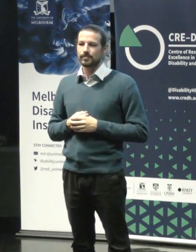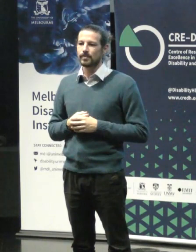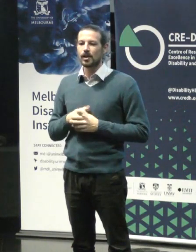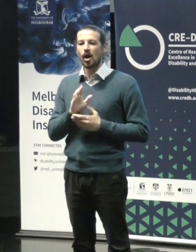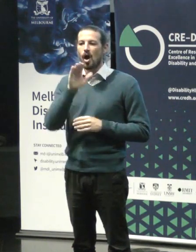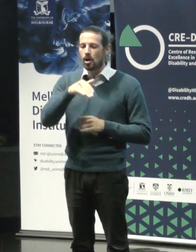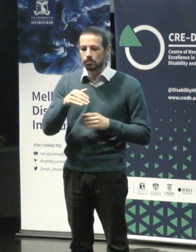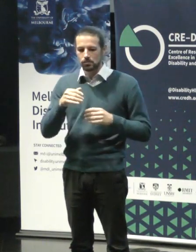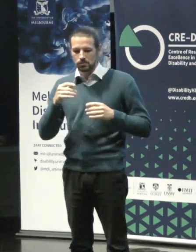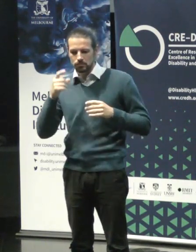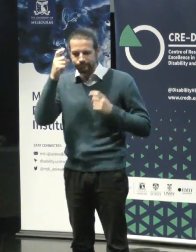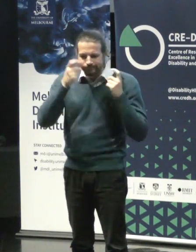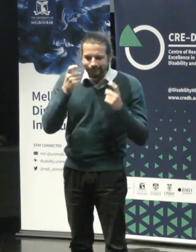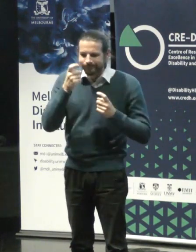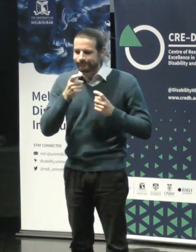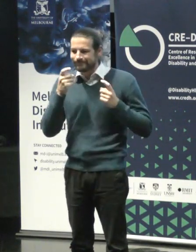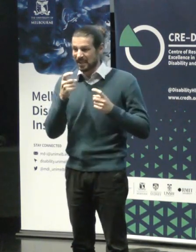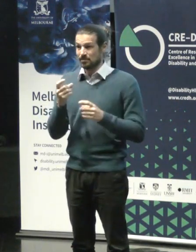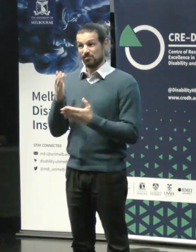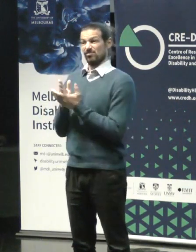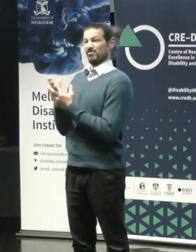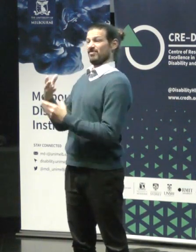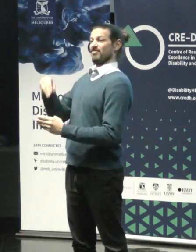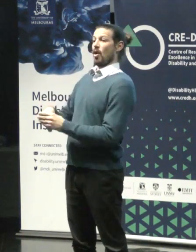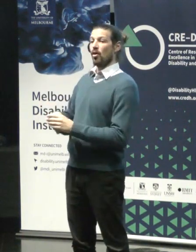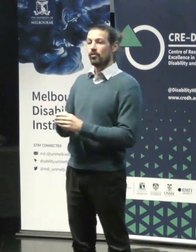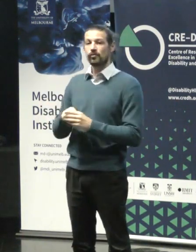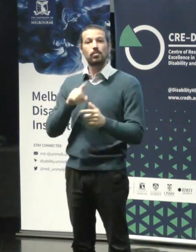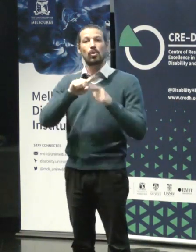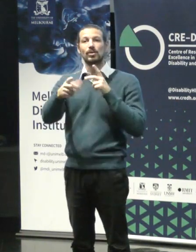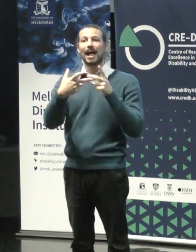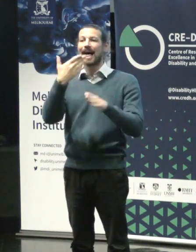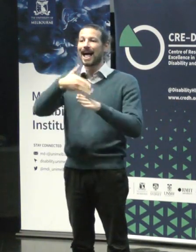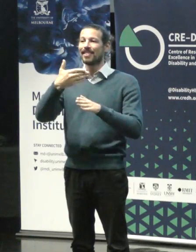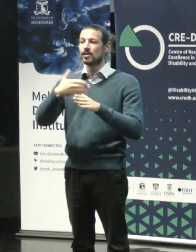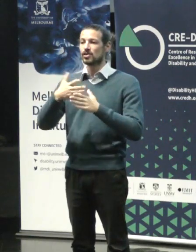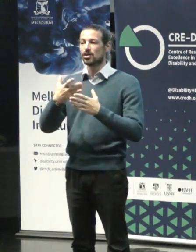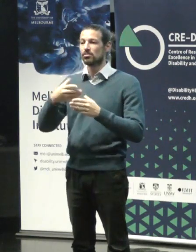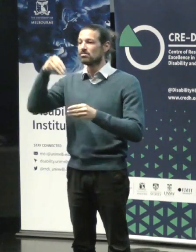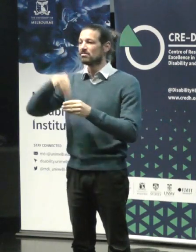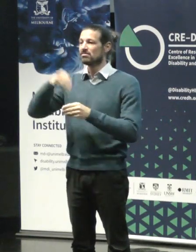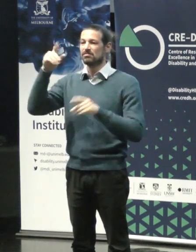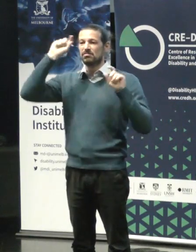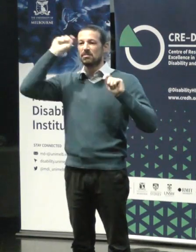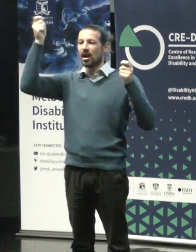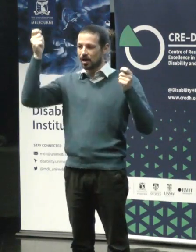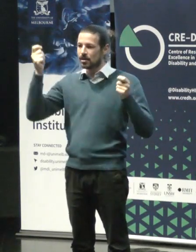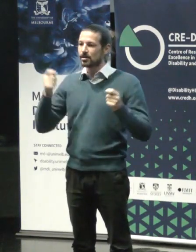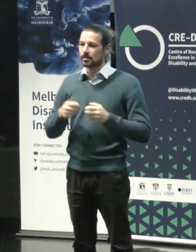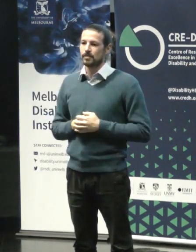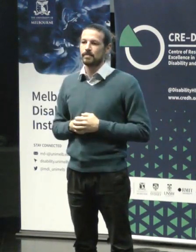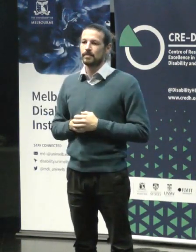worry about them. They think about them. They're involved with them in a way that you're generally not with a job. So the informality